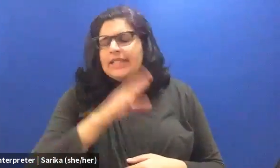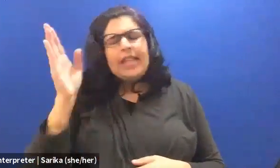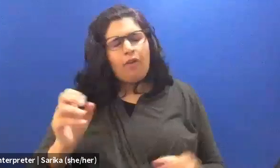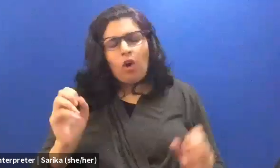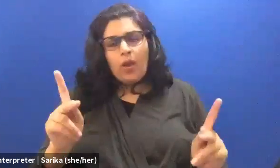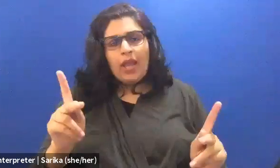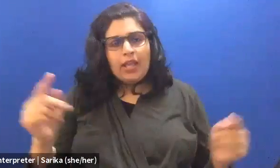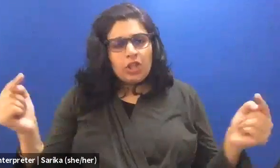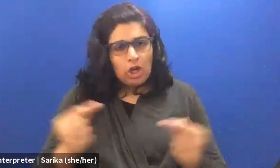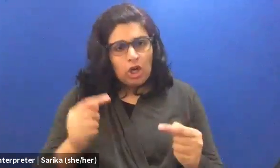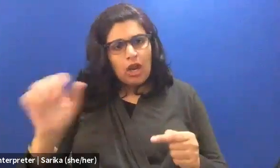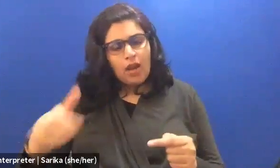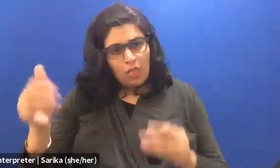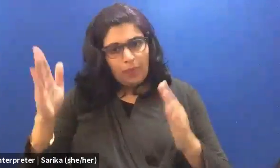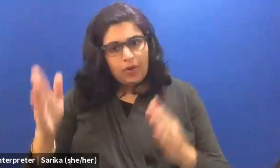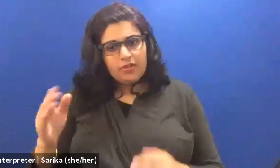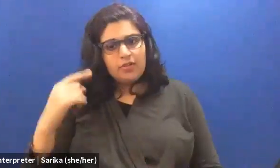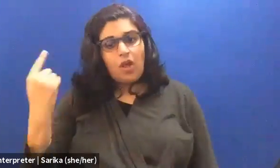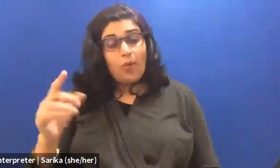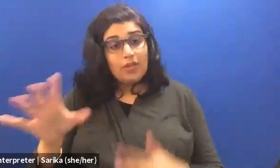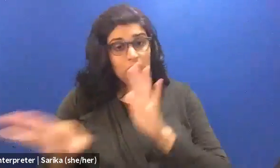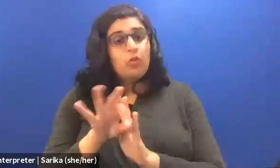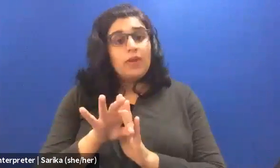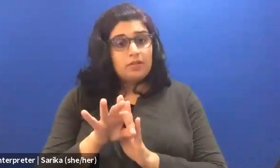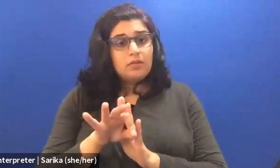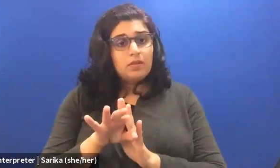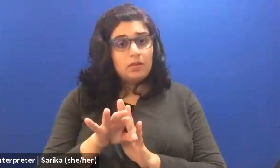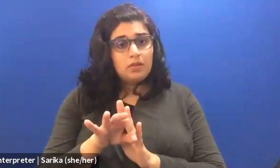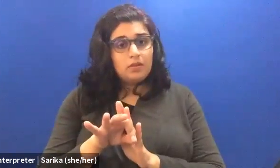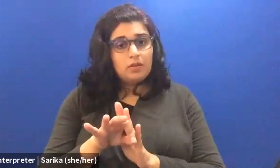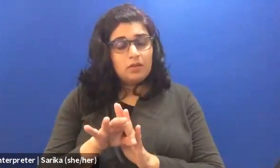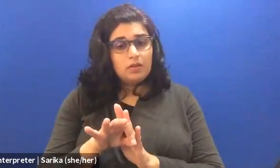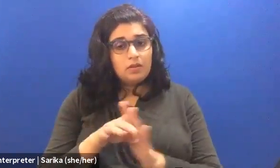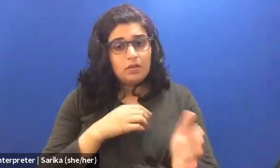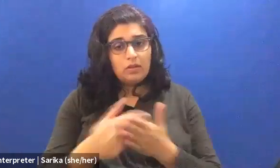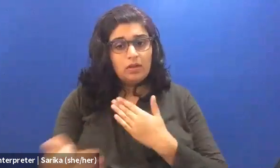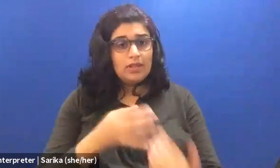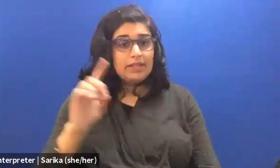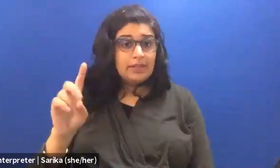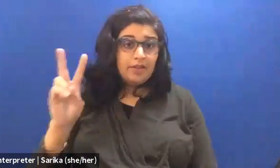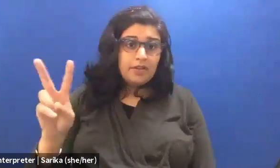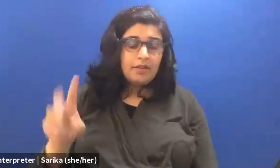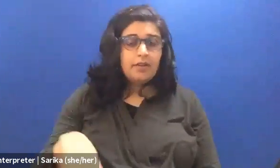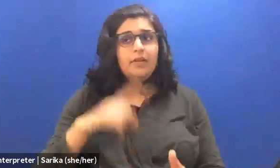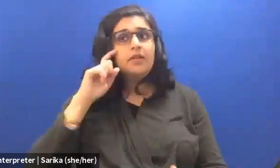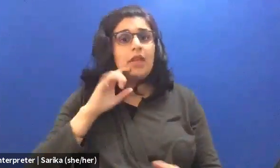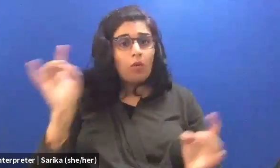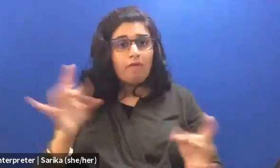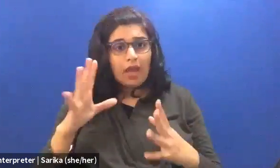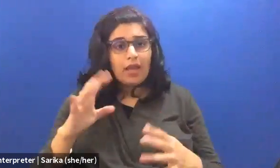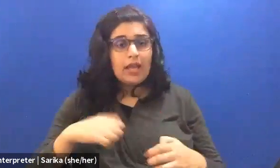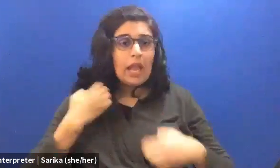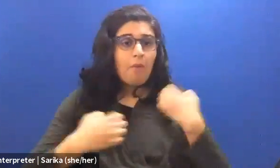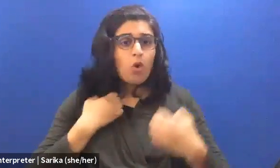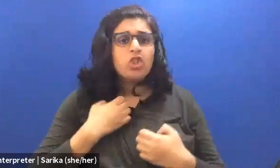to hurt another person. It is always a choice, whether it's domestic violence, sexual violence, emotional,